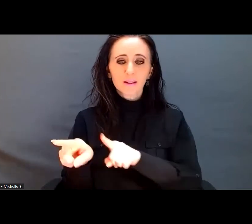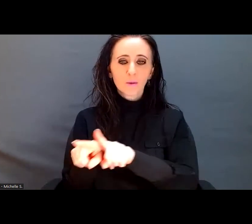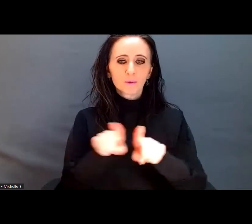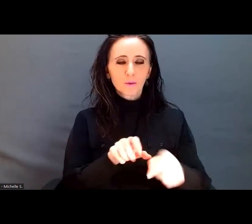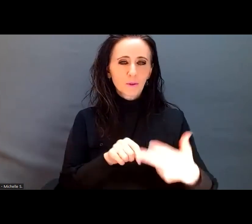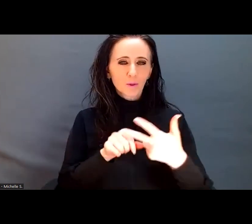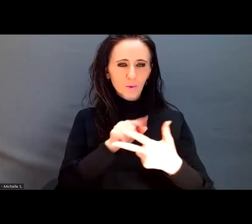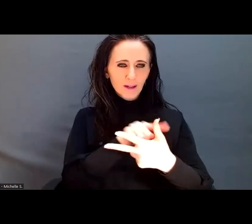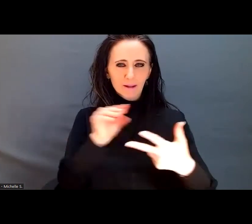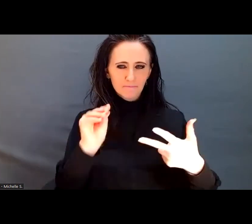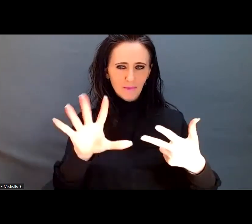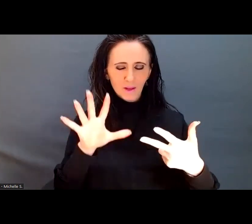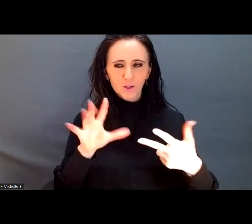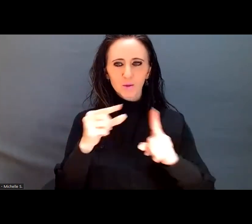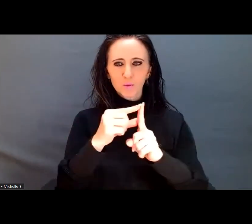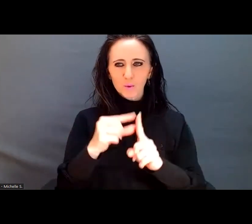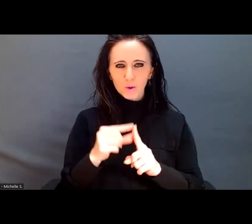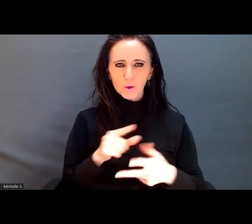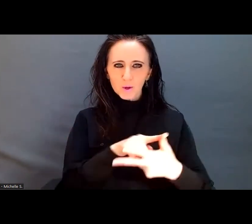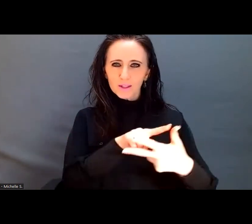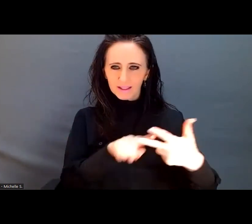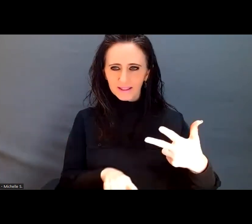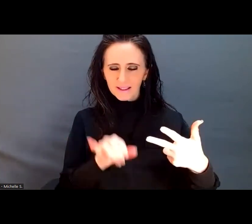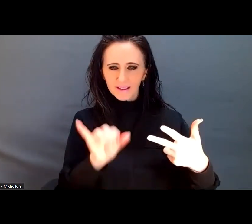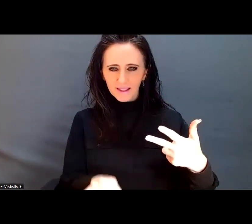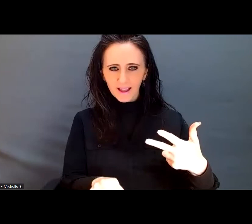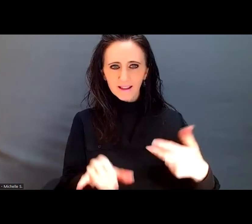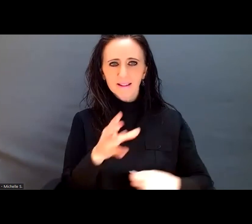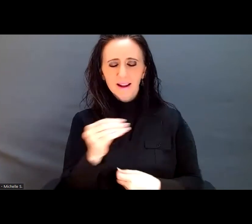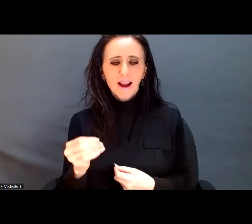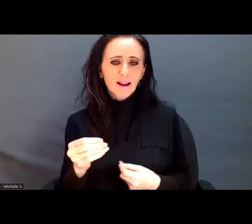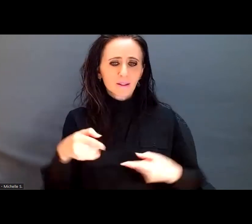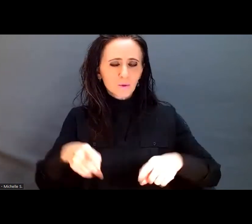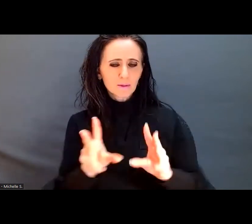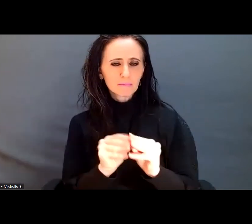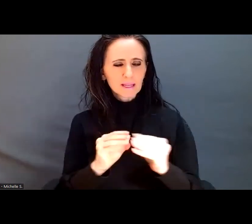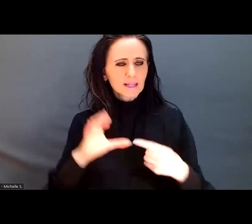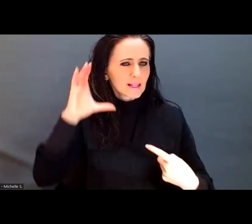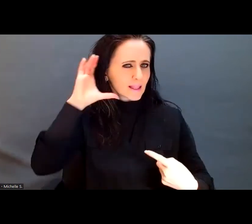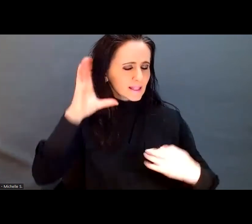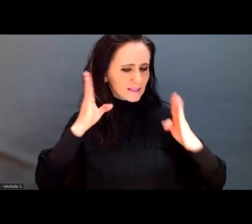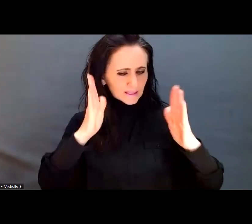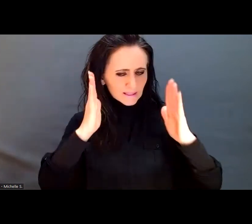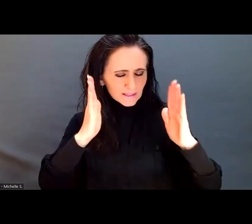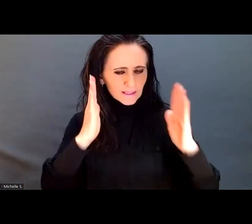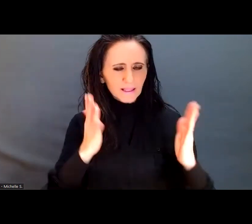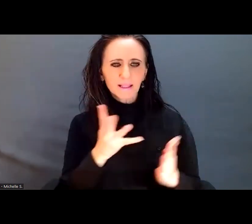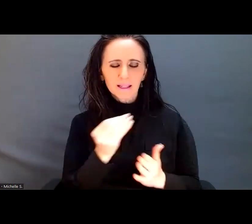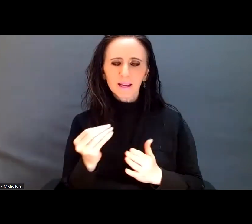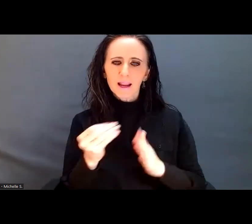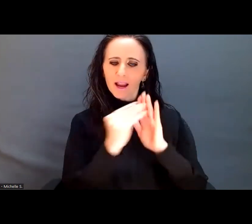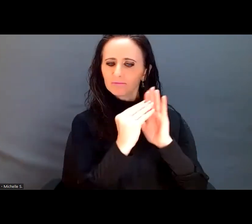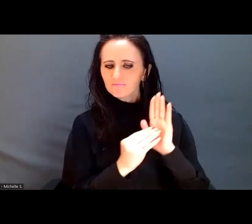Jot down notes, what you're hearing, okay? People have been through a lot. We want to give them as much empathy and grace as